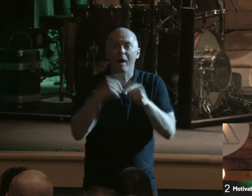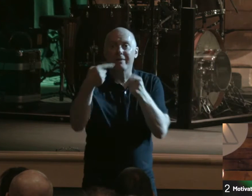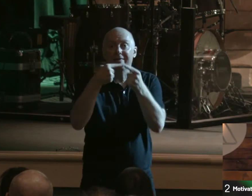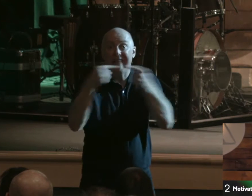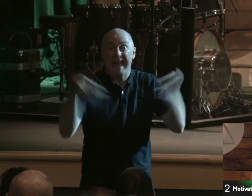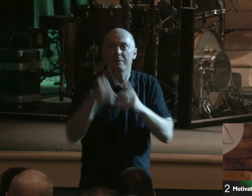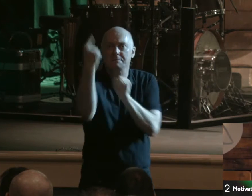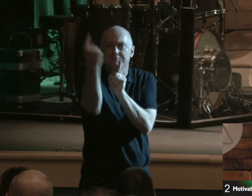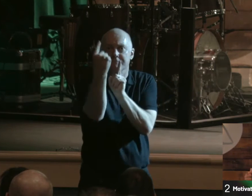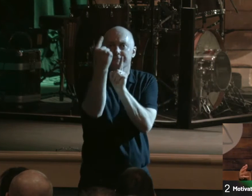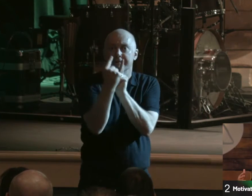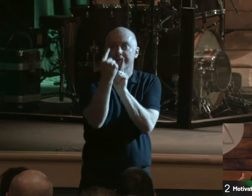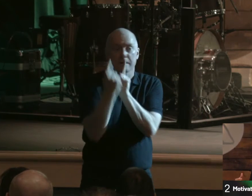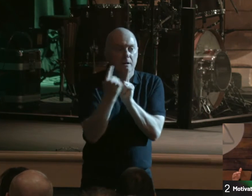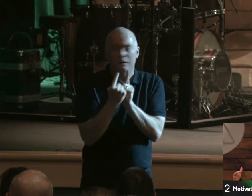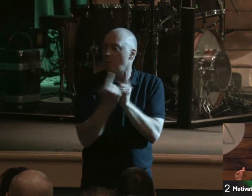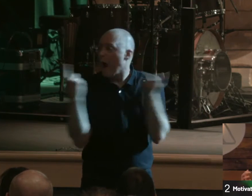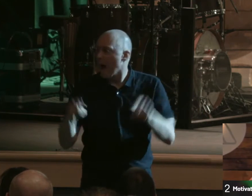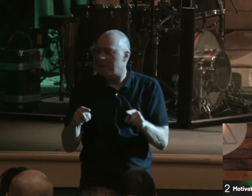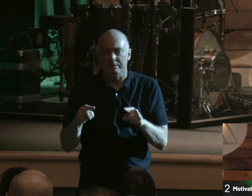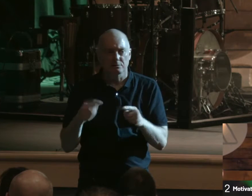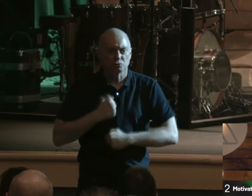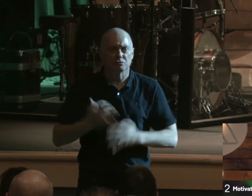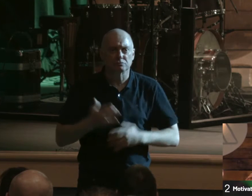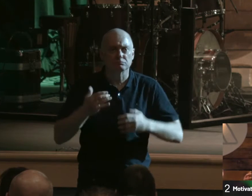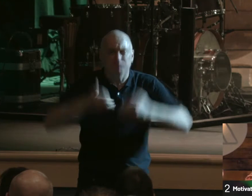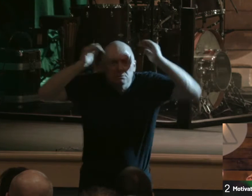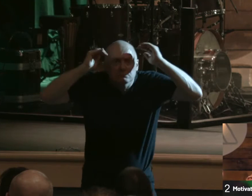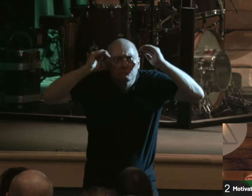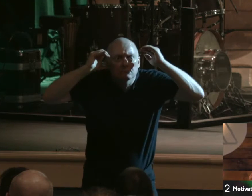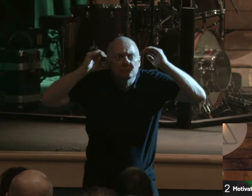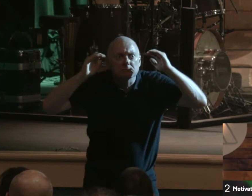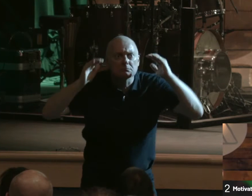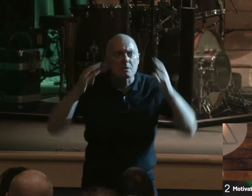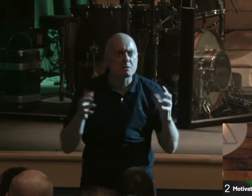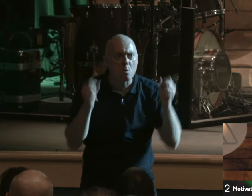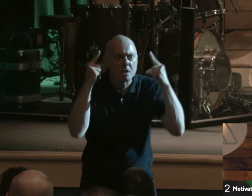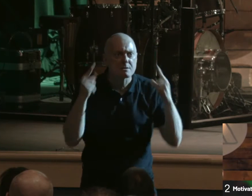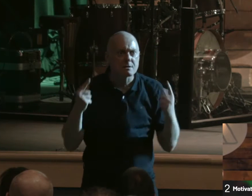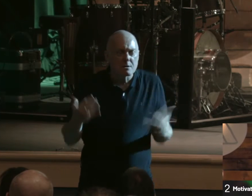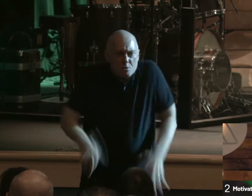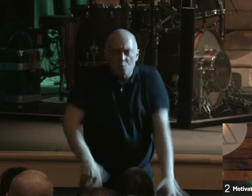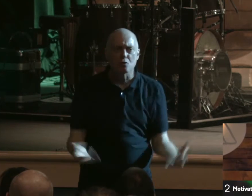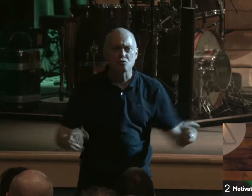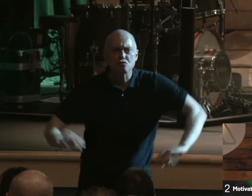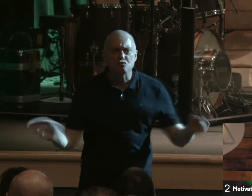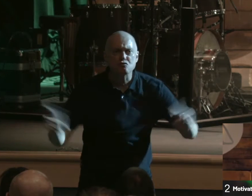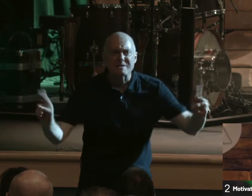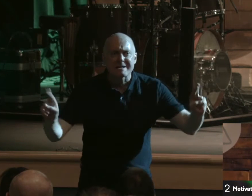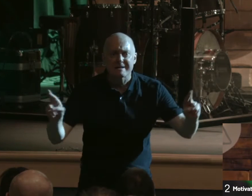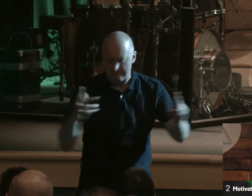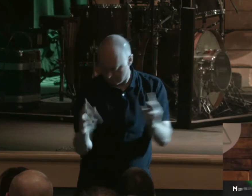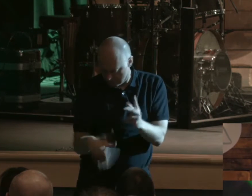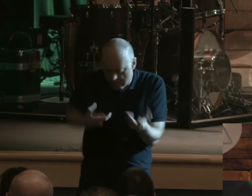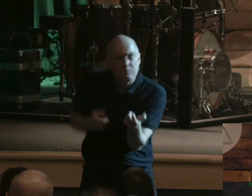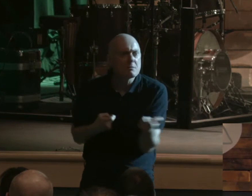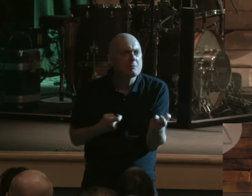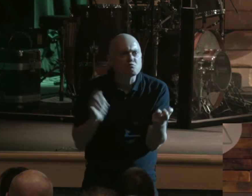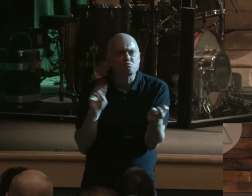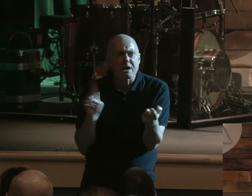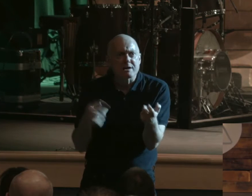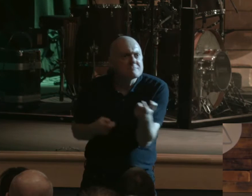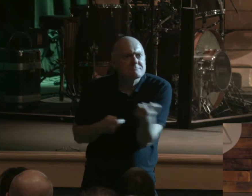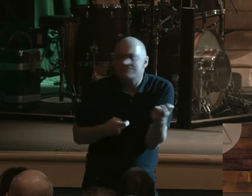enemy draws near, the soldiers become vigilant. The soldiers are so awake. The soldiers have hand on the trigger, ready to